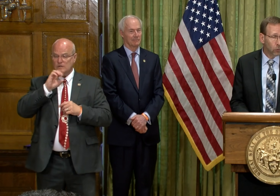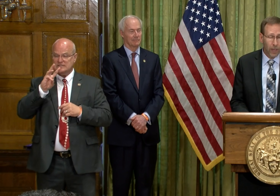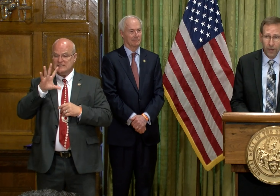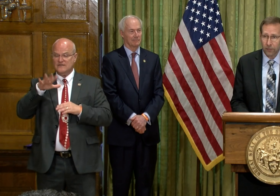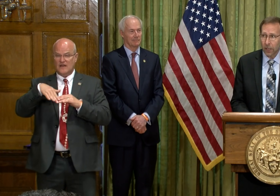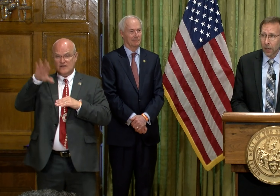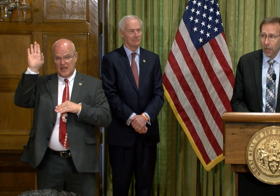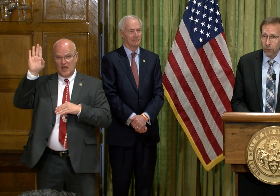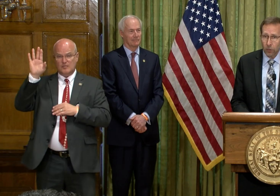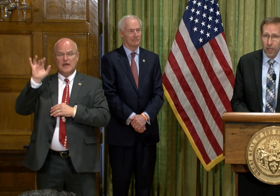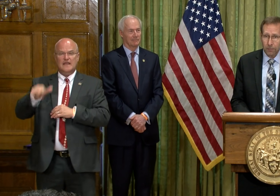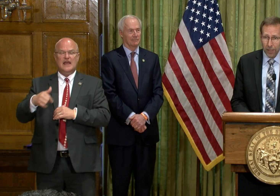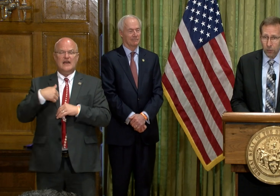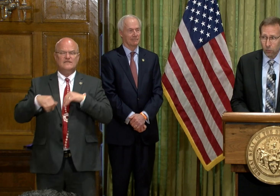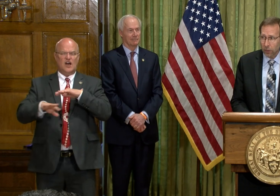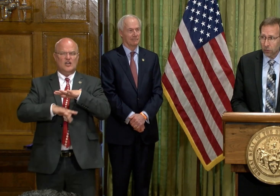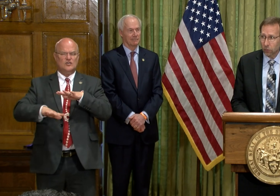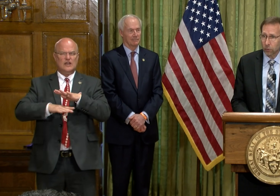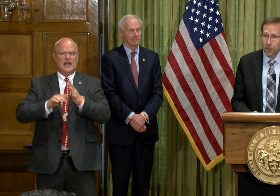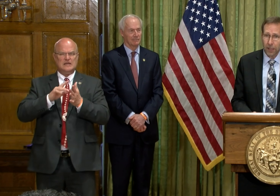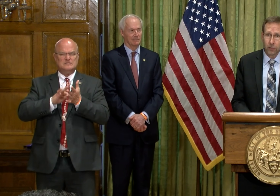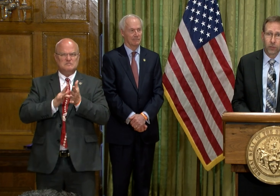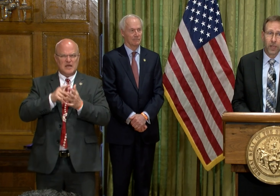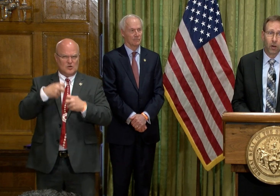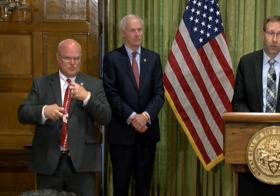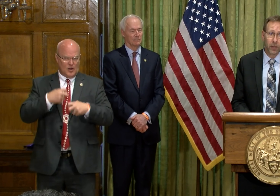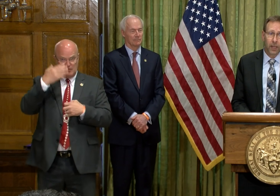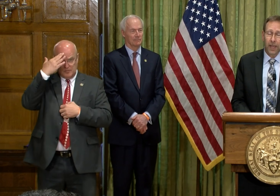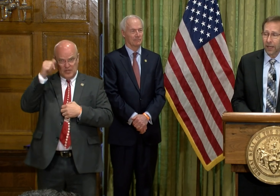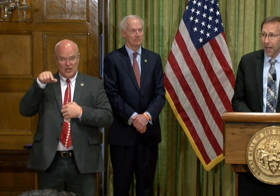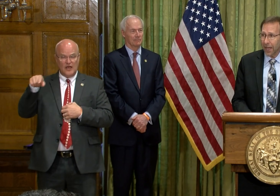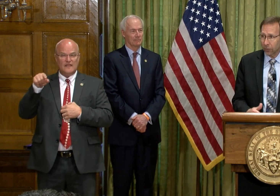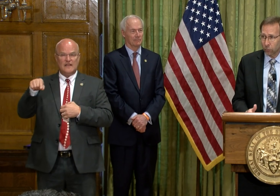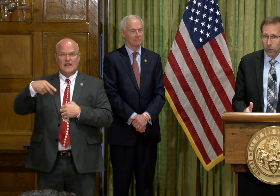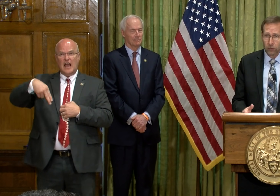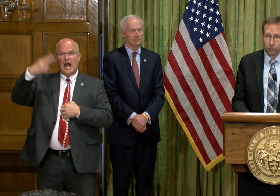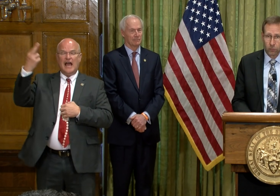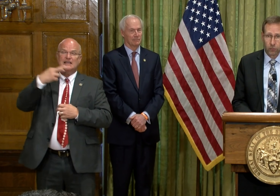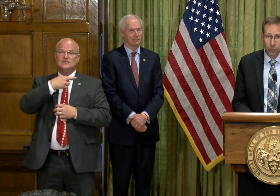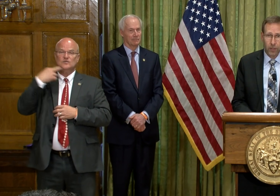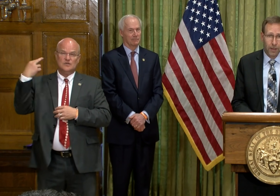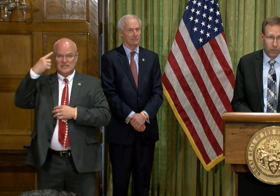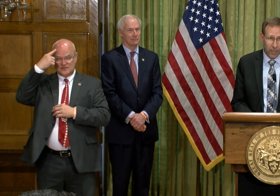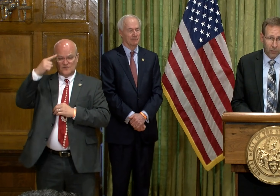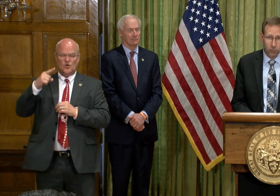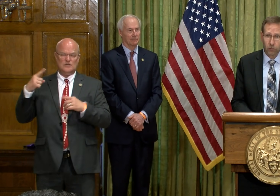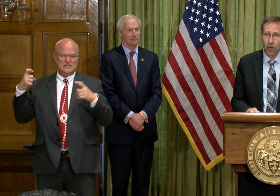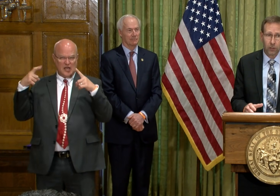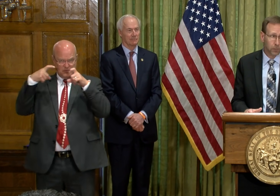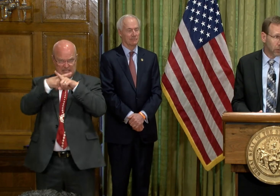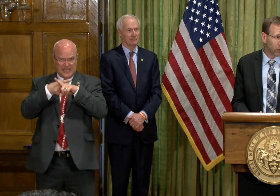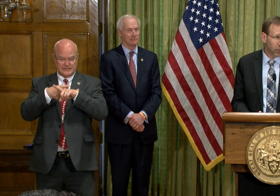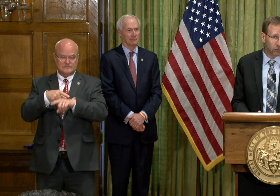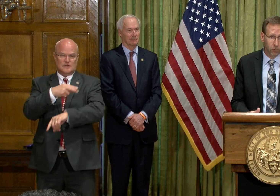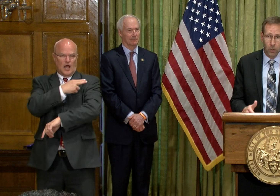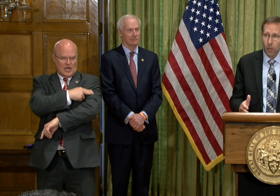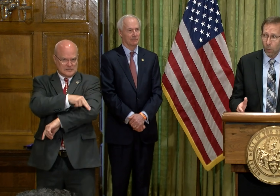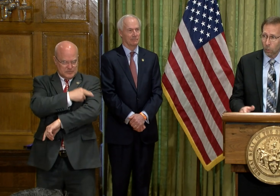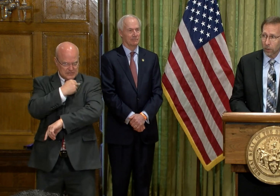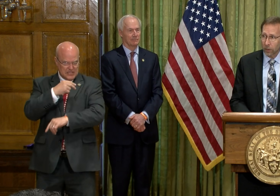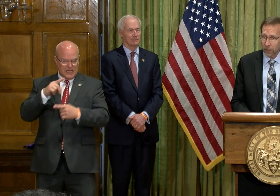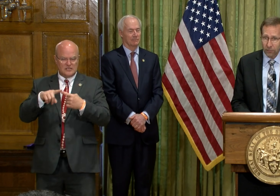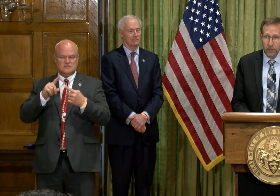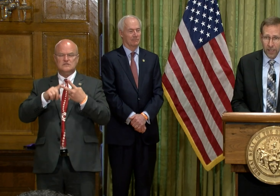65 and those who have underlying medical conditions, because they are at highest risk for severe complications,